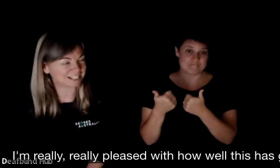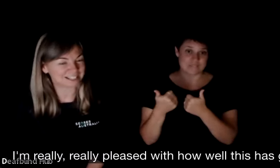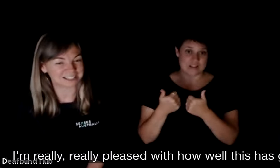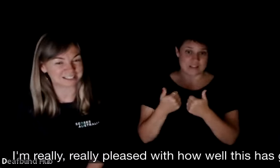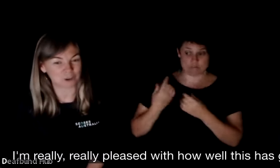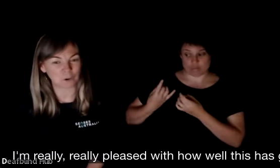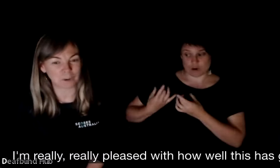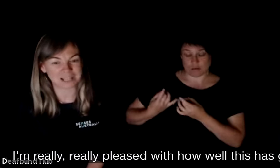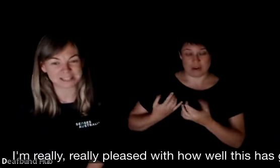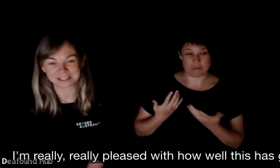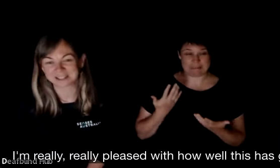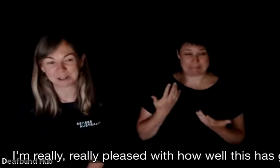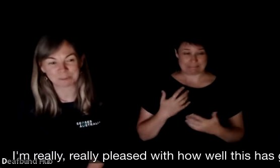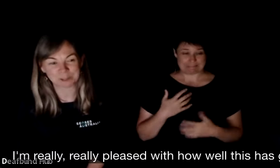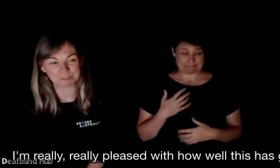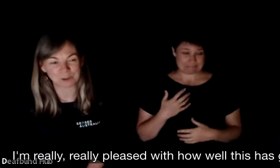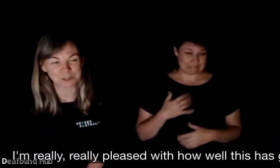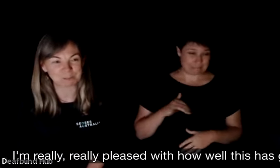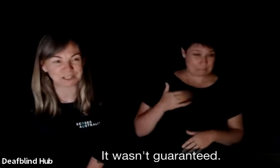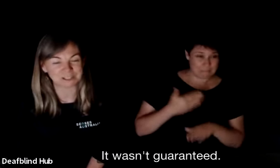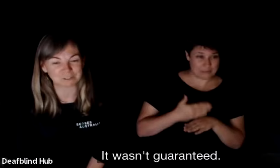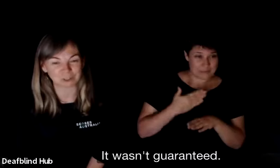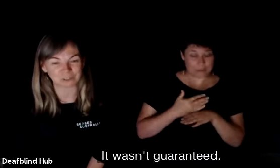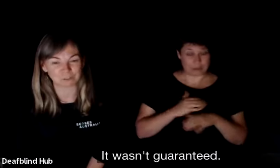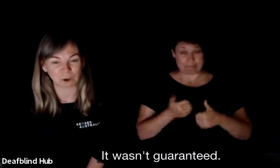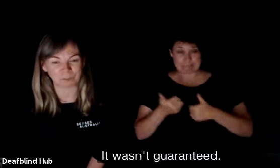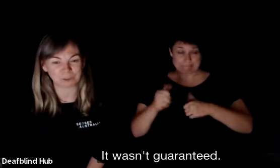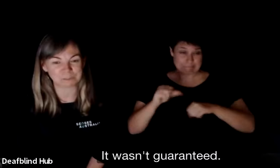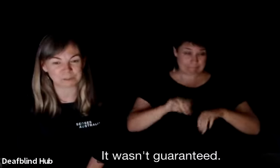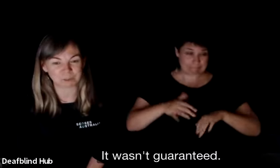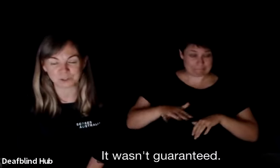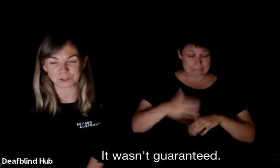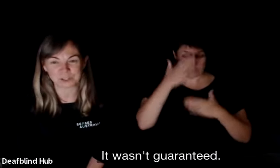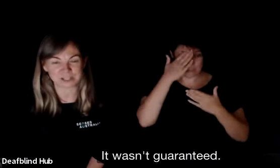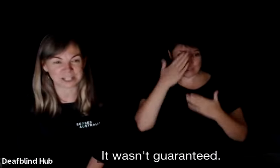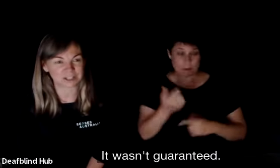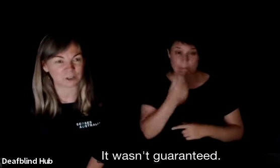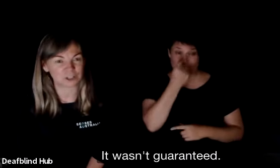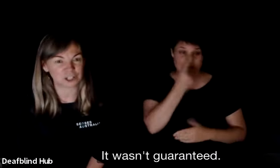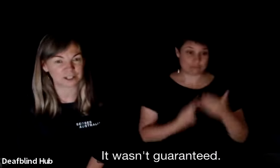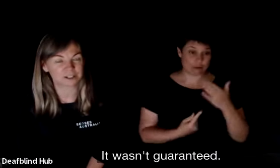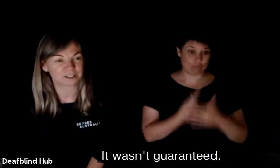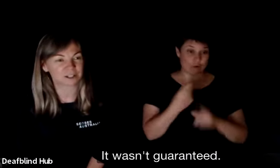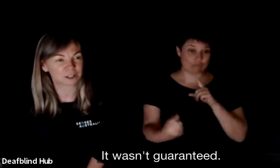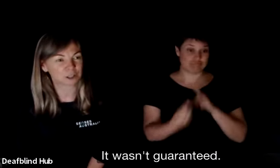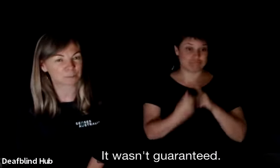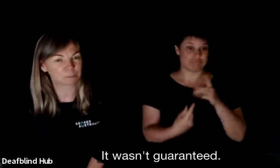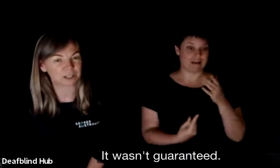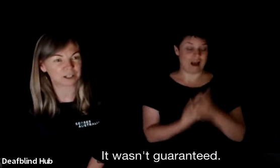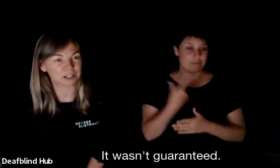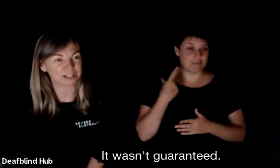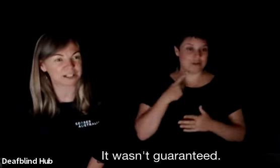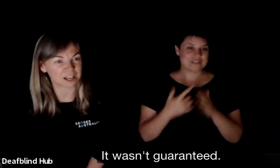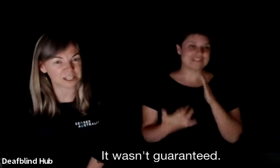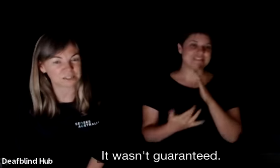guaranteed. There's always the possibility of lots of problems when you're using technology,